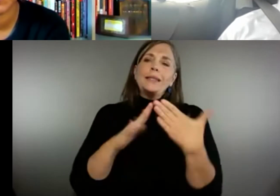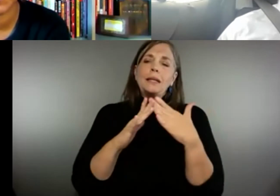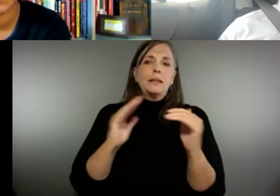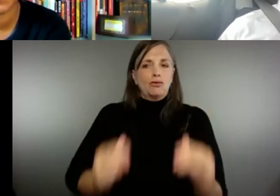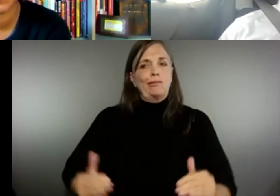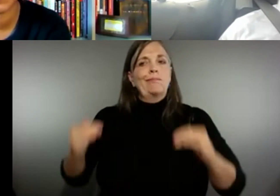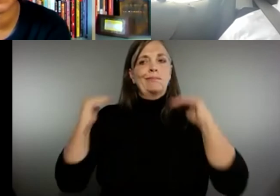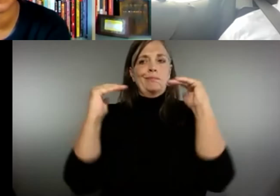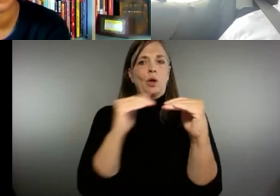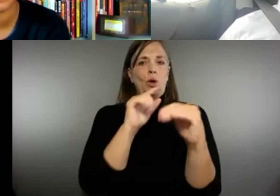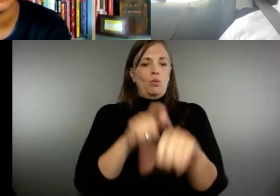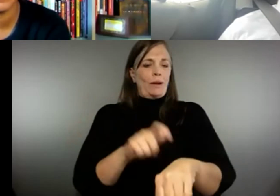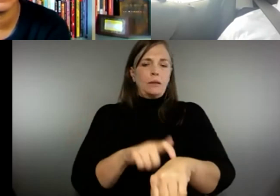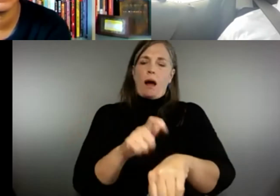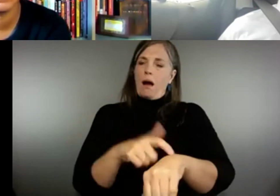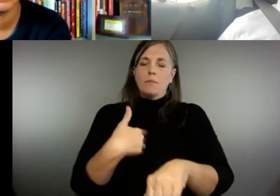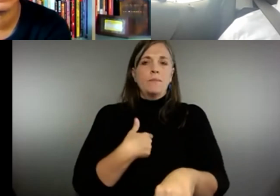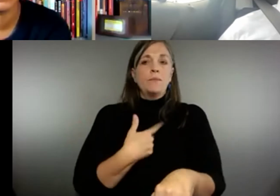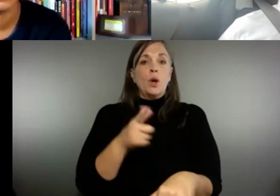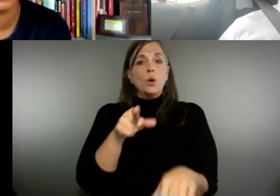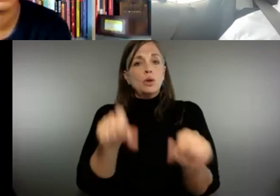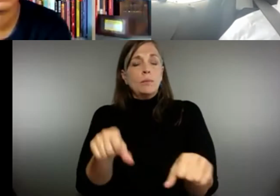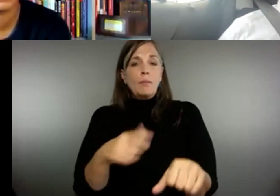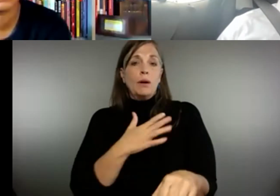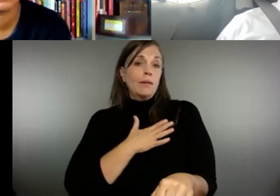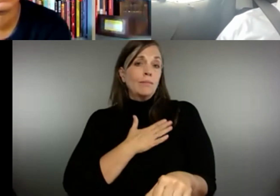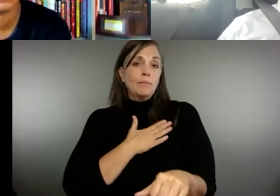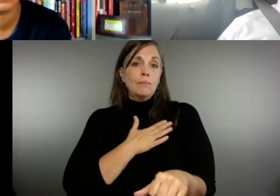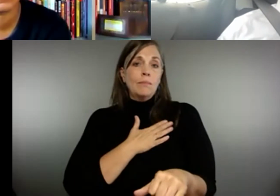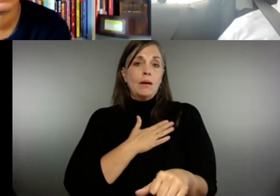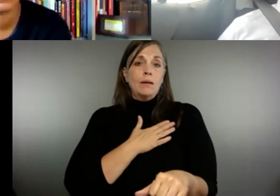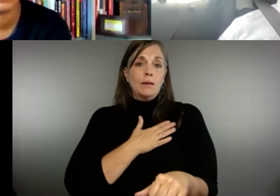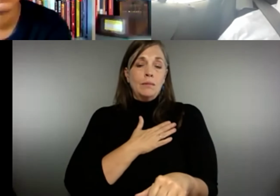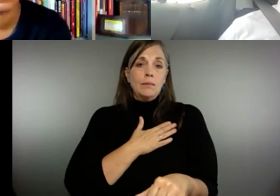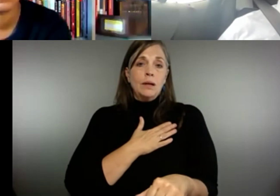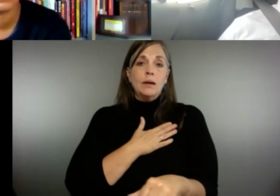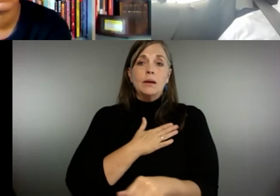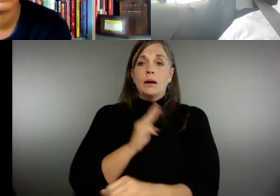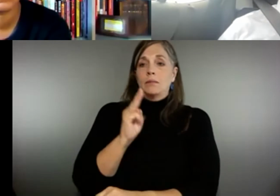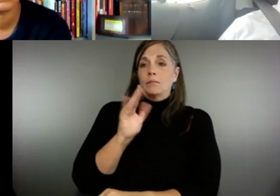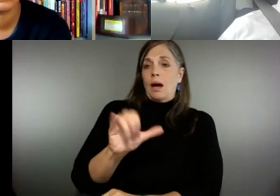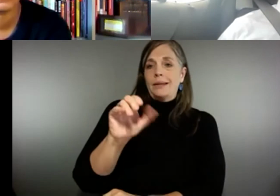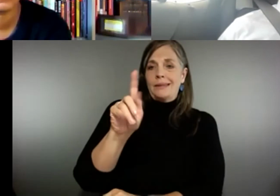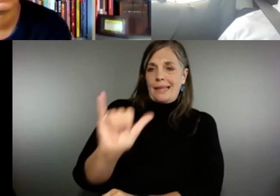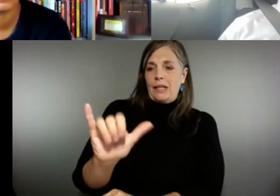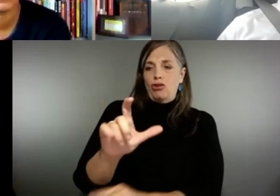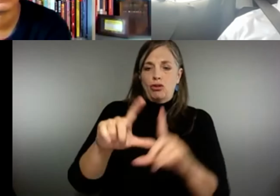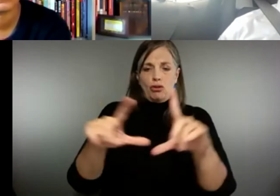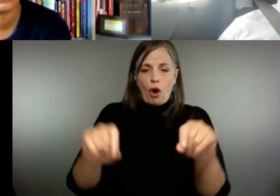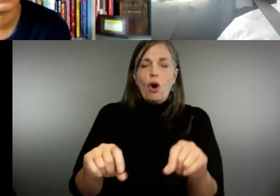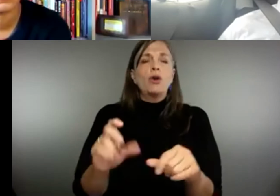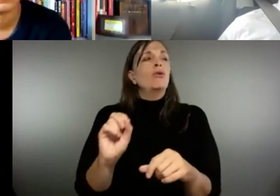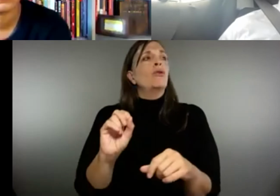time you should be able to uh my my city uh my my city card that i talk about we need to